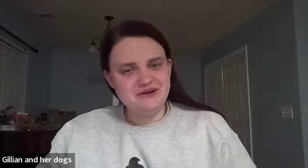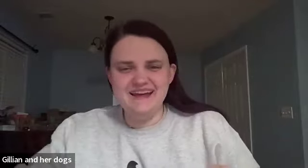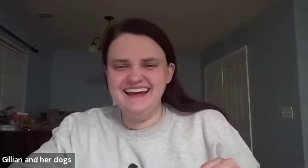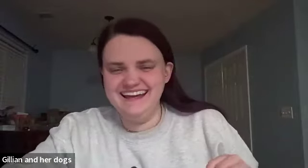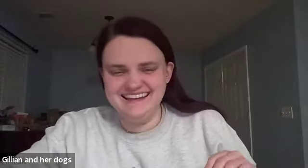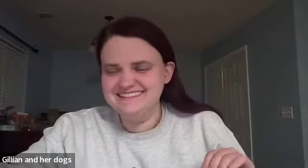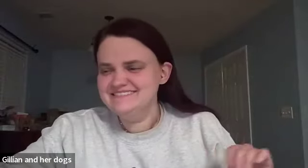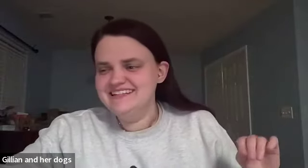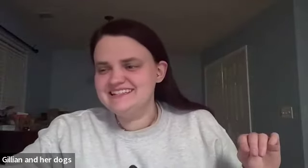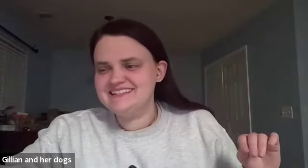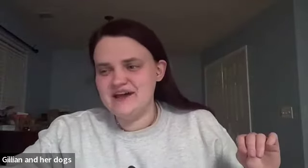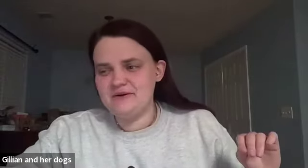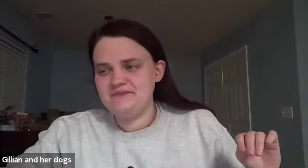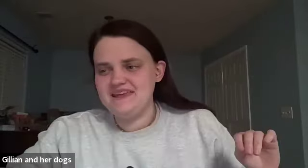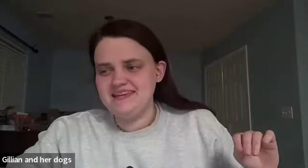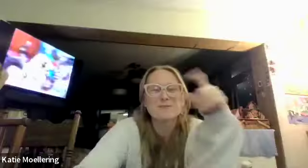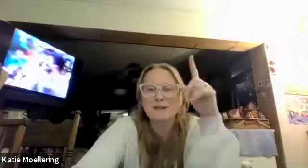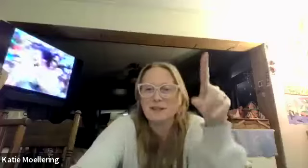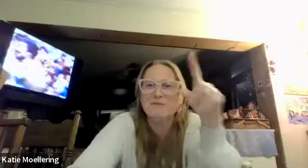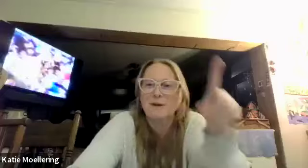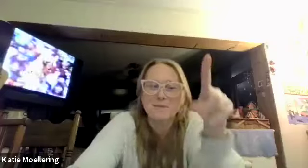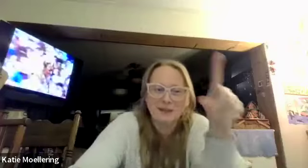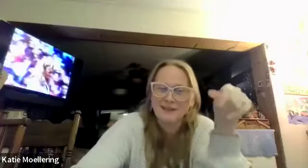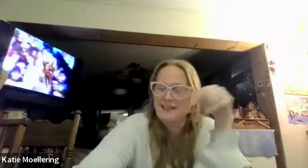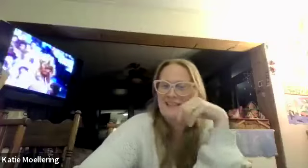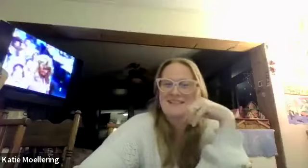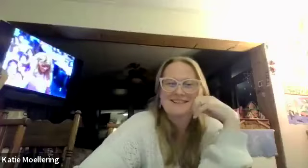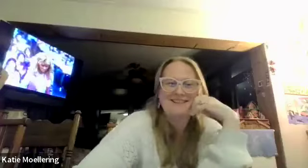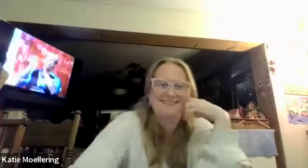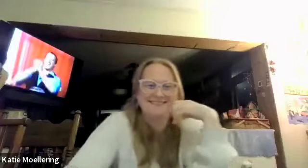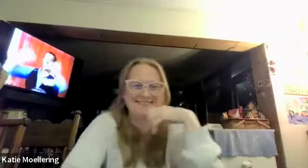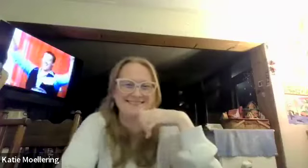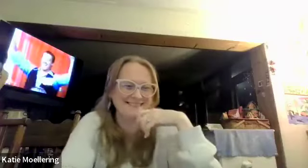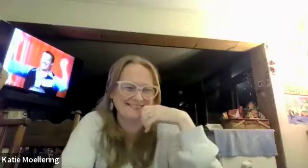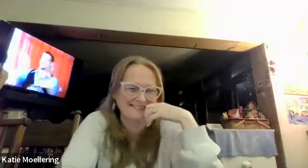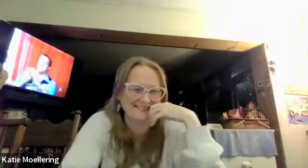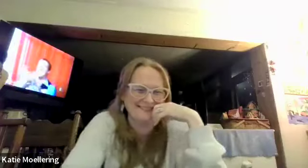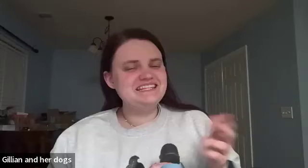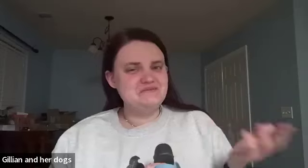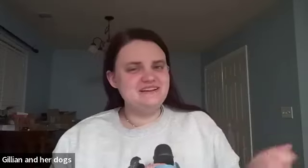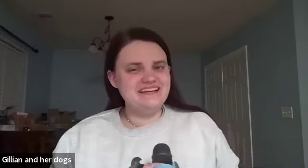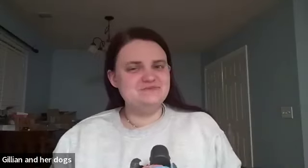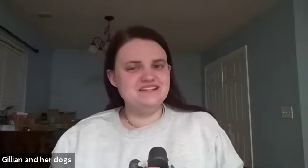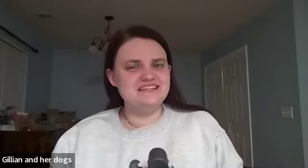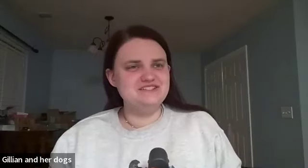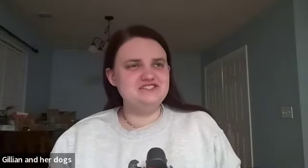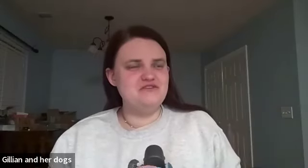do. So That's where the good vocabulary is. honestly, it really is, because I do show